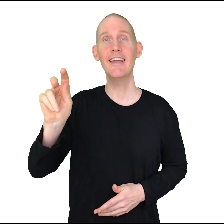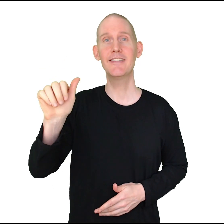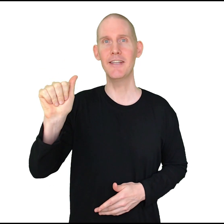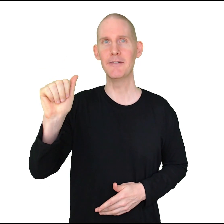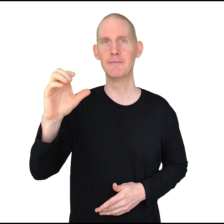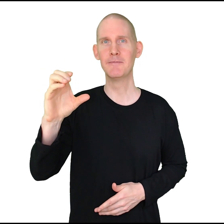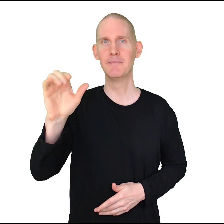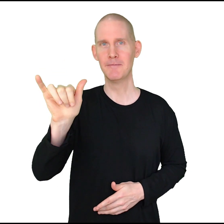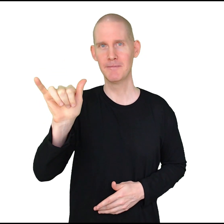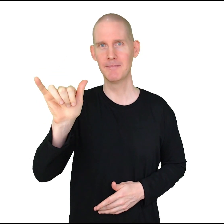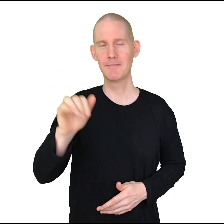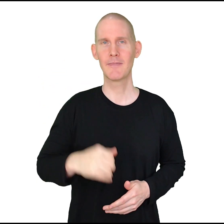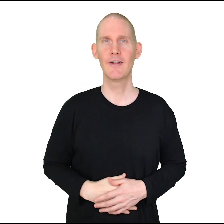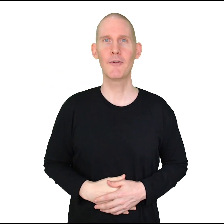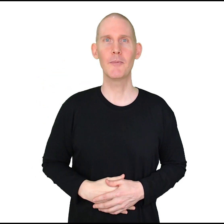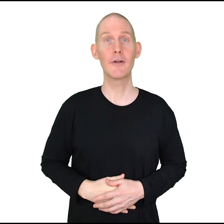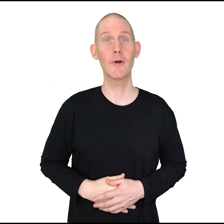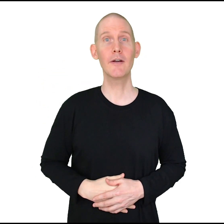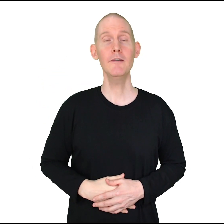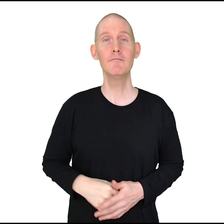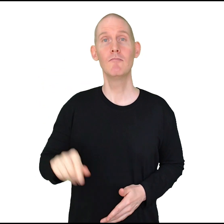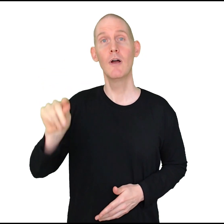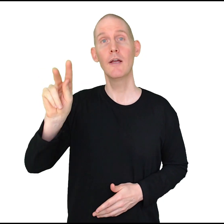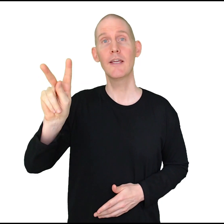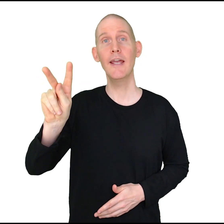KACY. A little bit quicker. KACY.